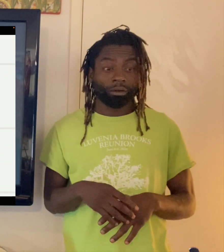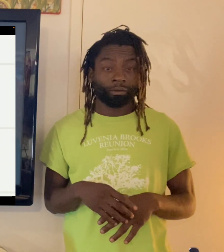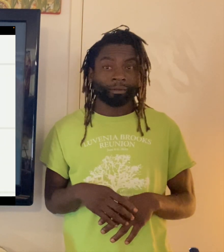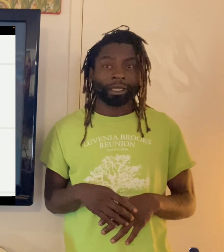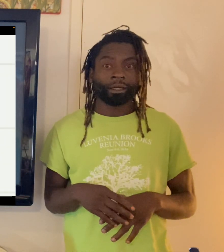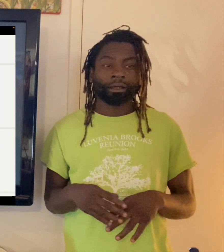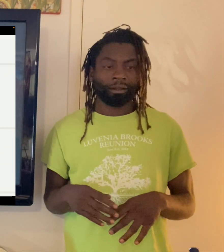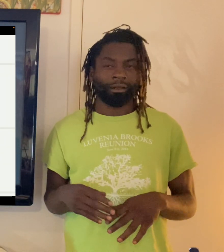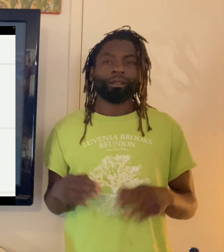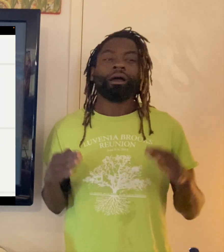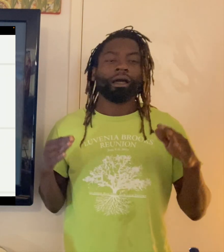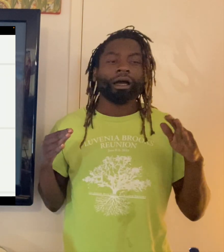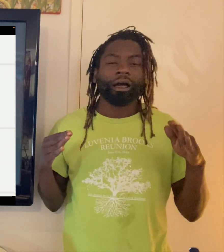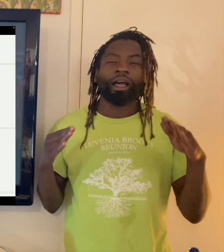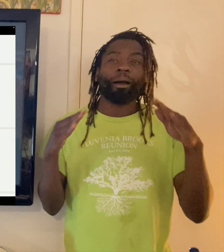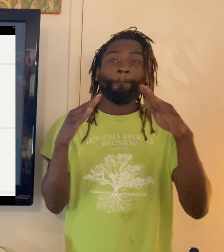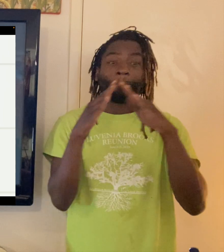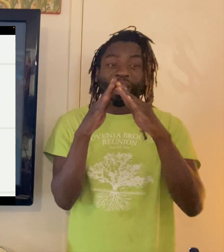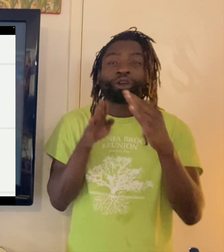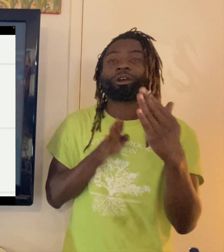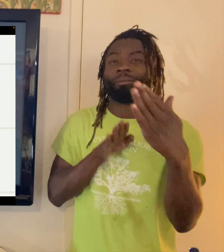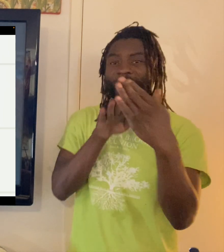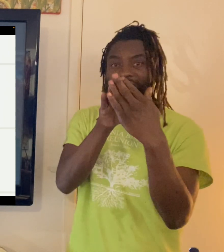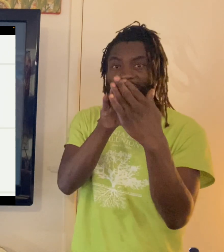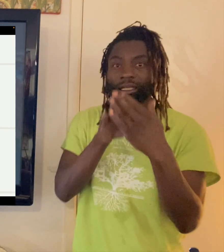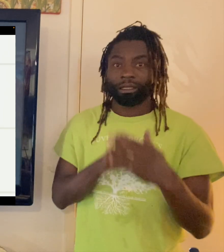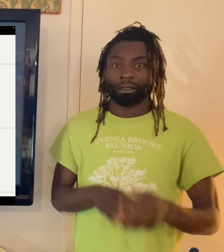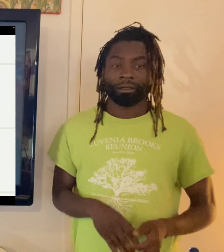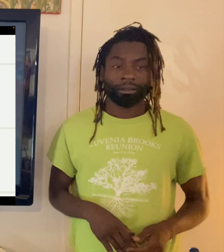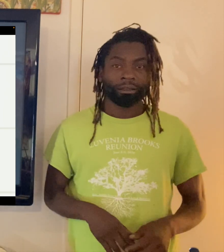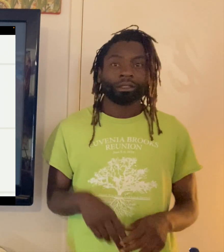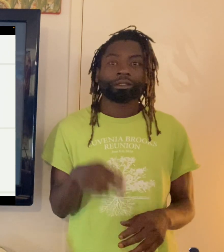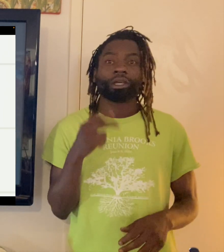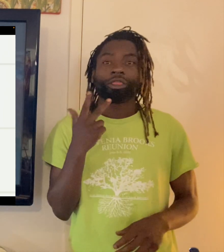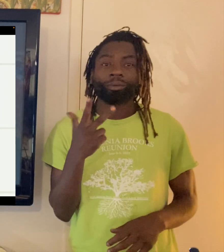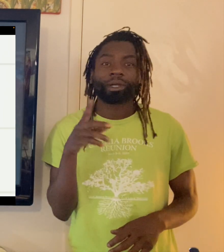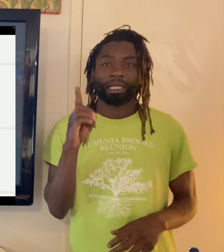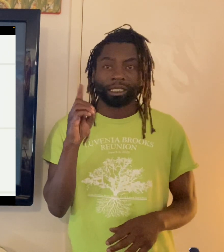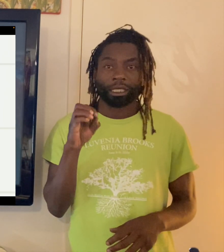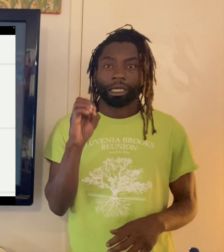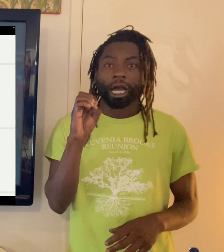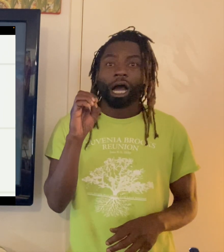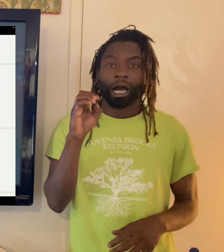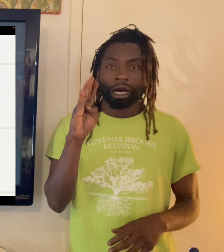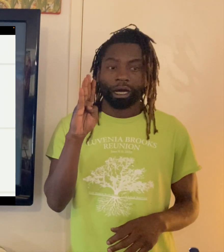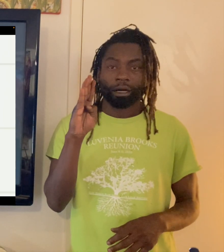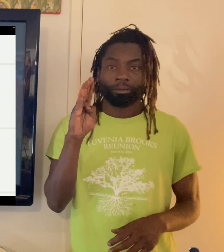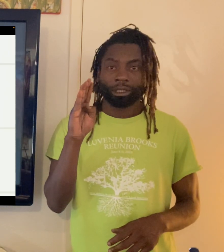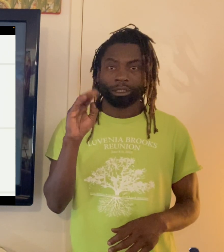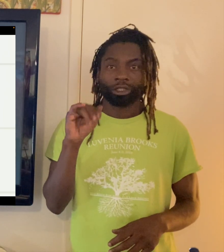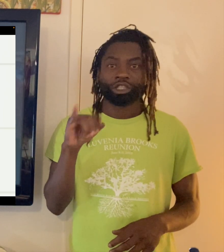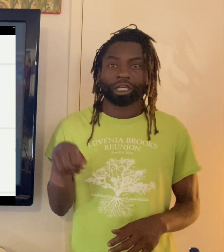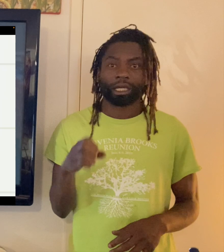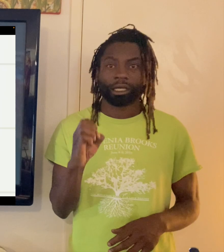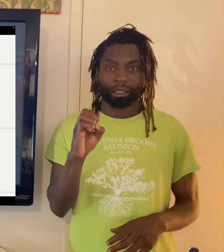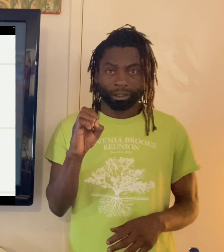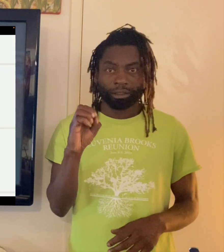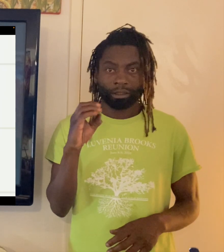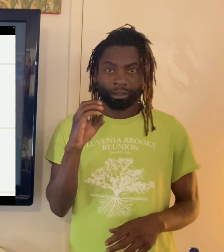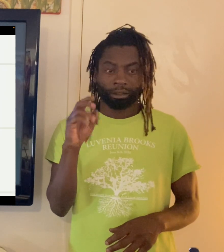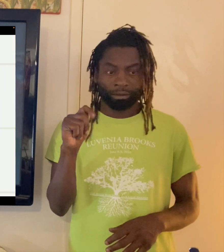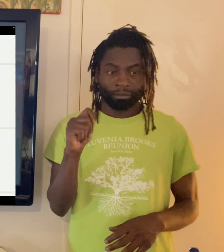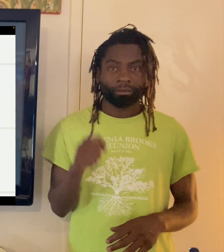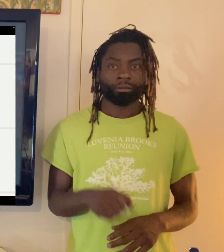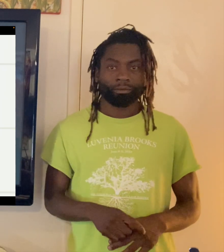is? That's right, it's a pyramid, and it is actually a 3D shape, which we